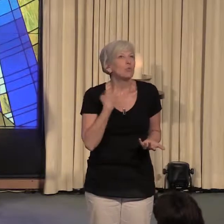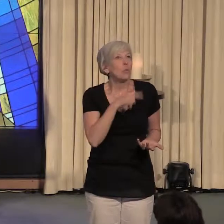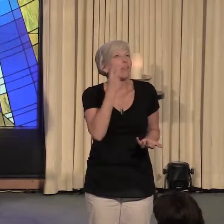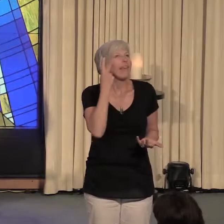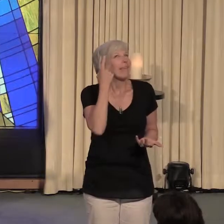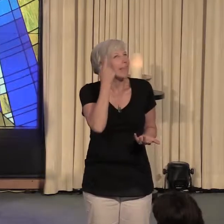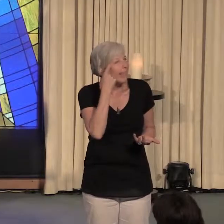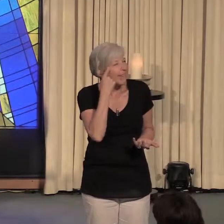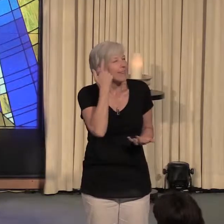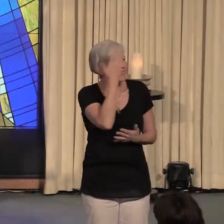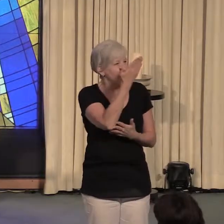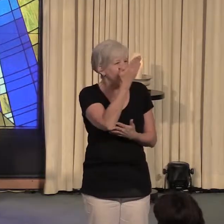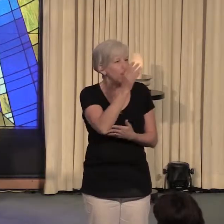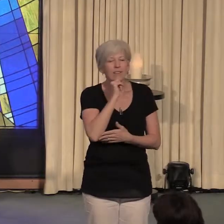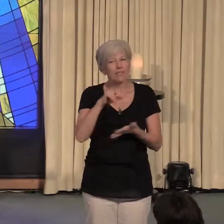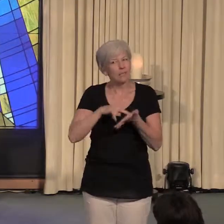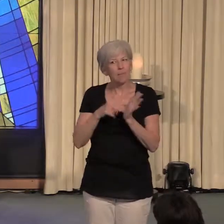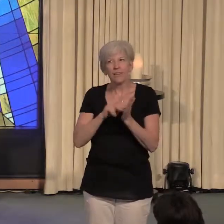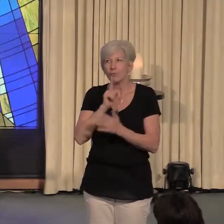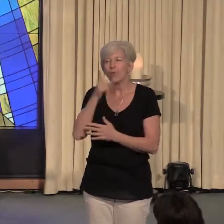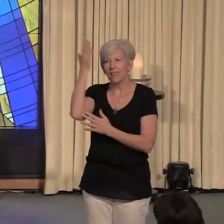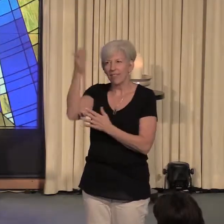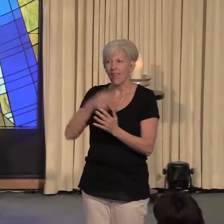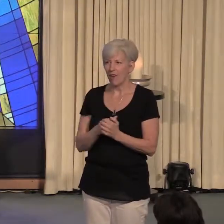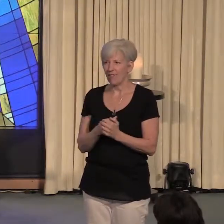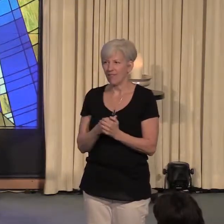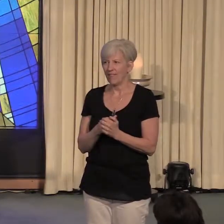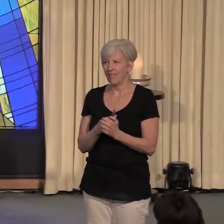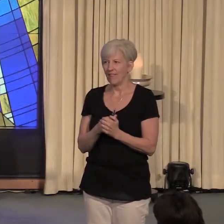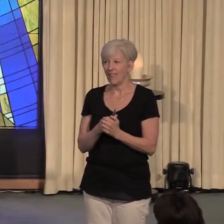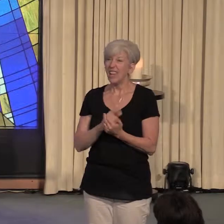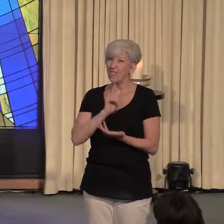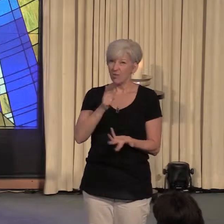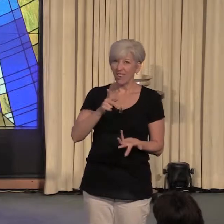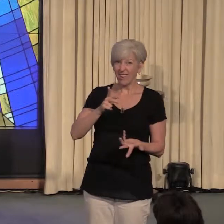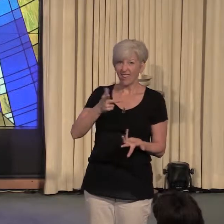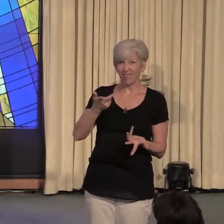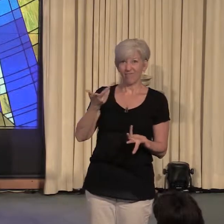there doesn't mean it was there. It's really in the past.